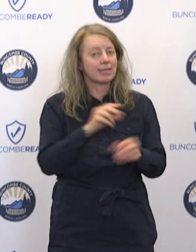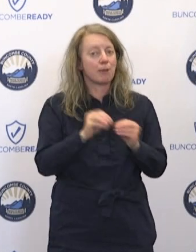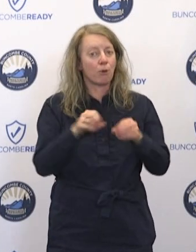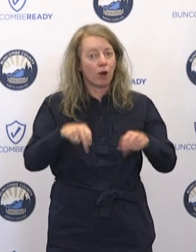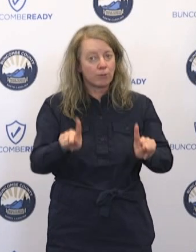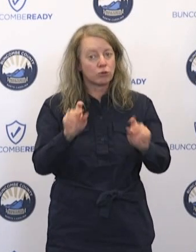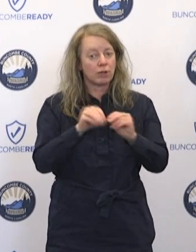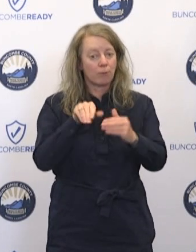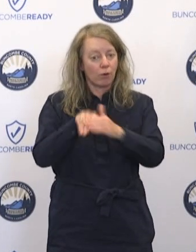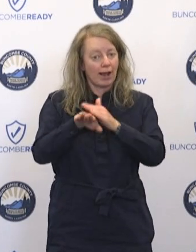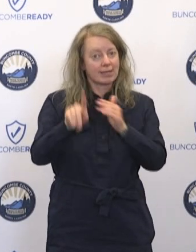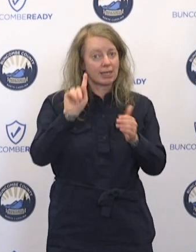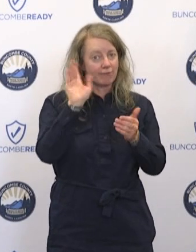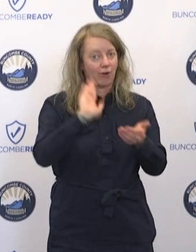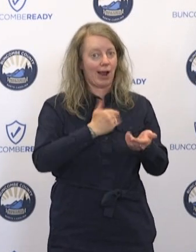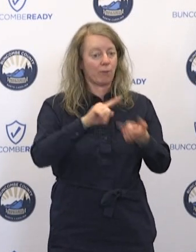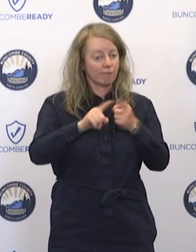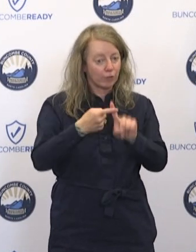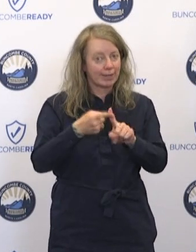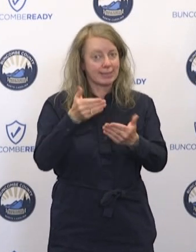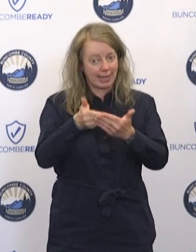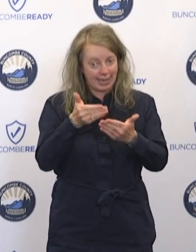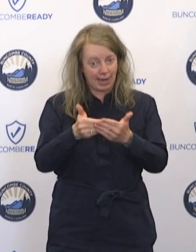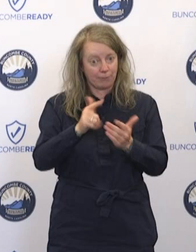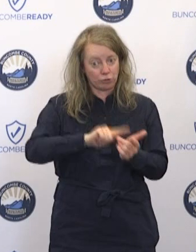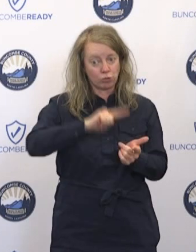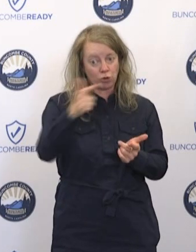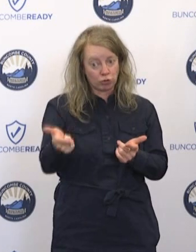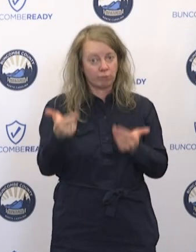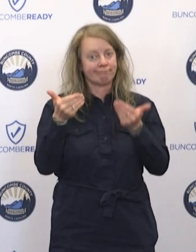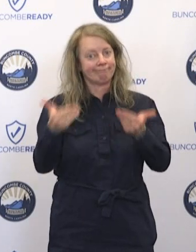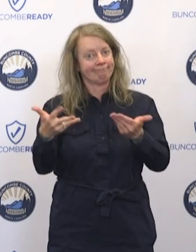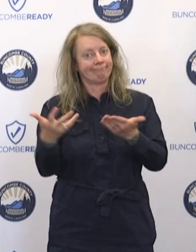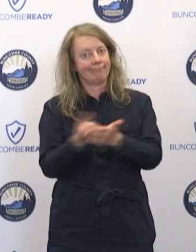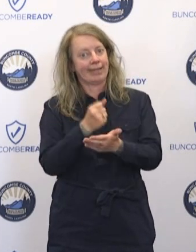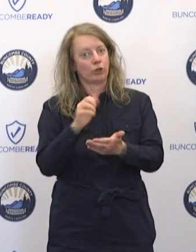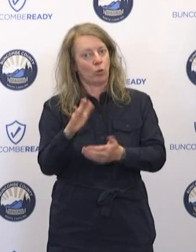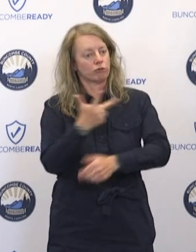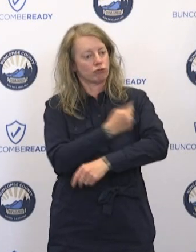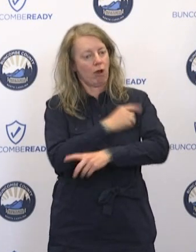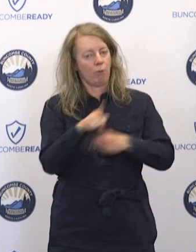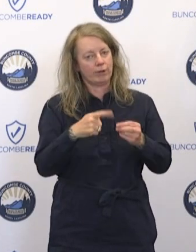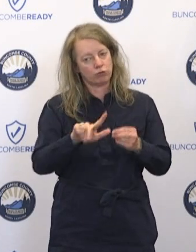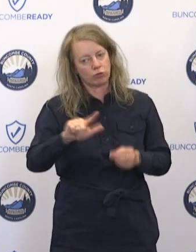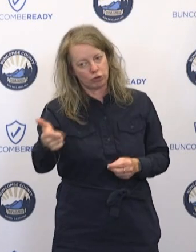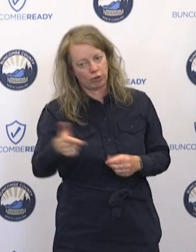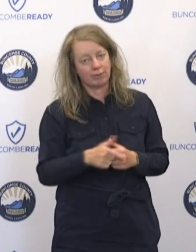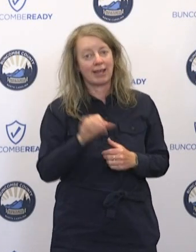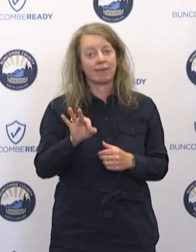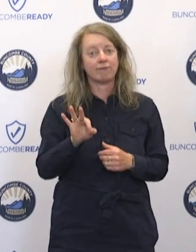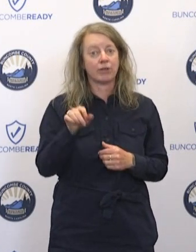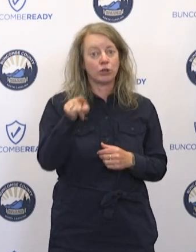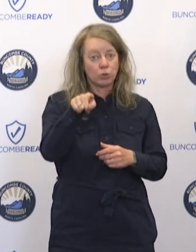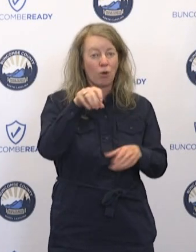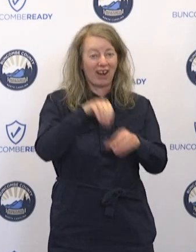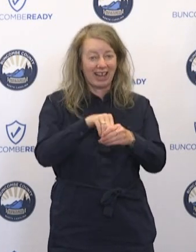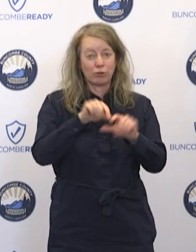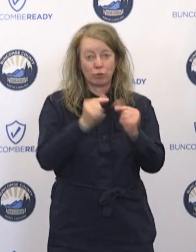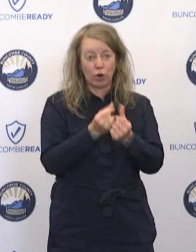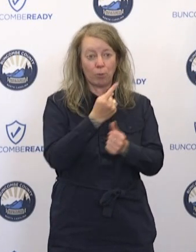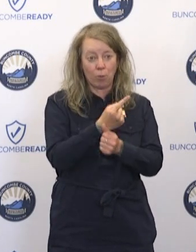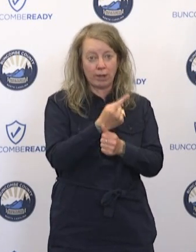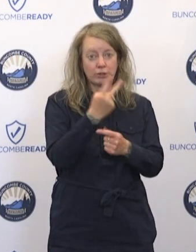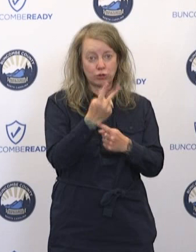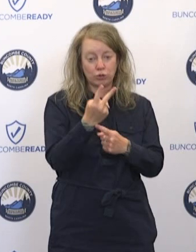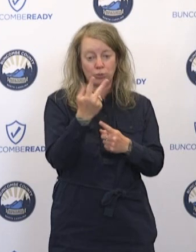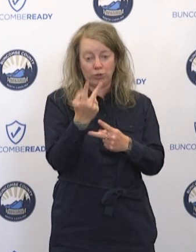friends and neighbors to get their shot when they are eligible. If you are in one of the current eligible groups,